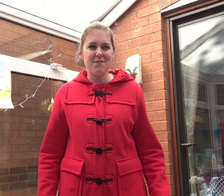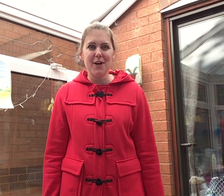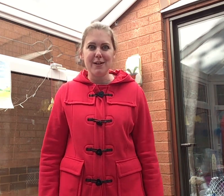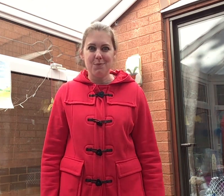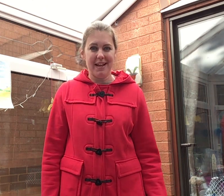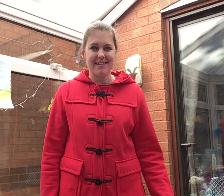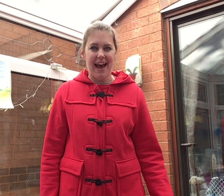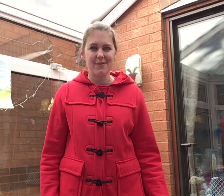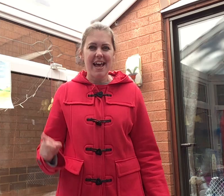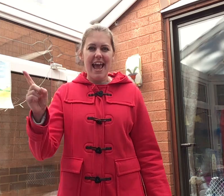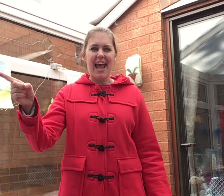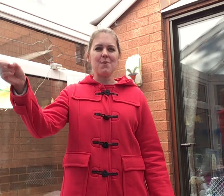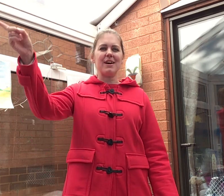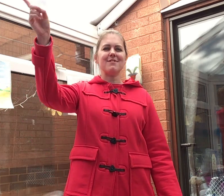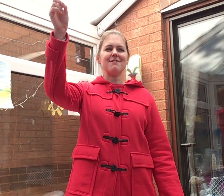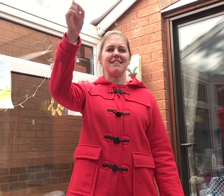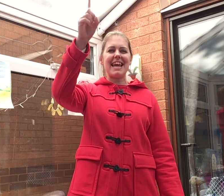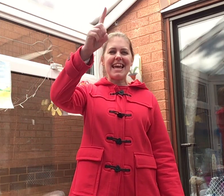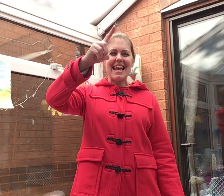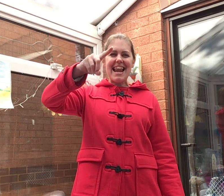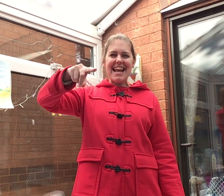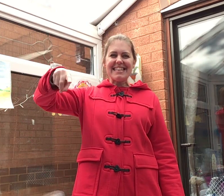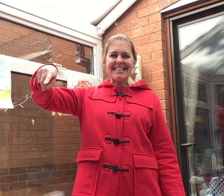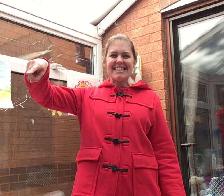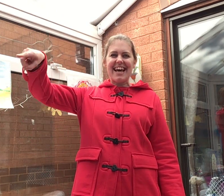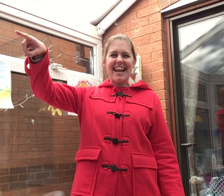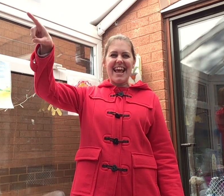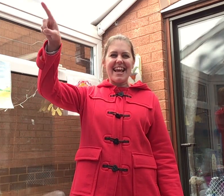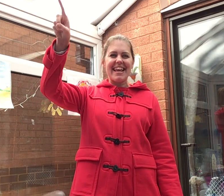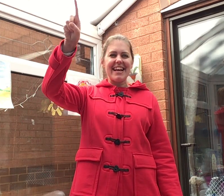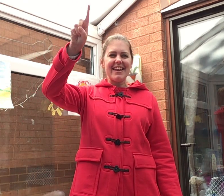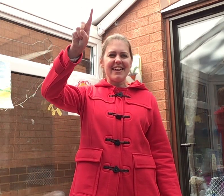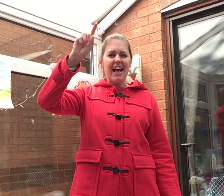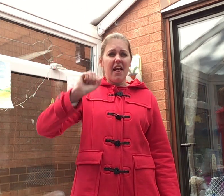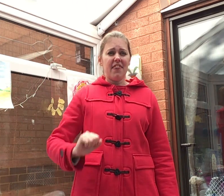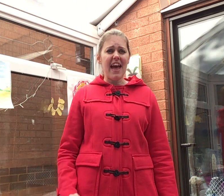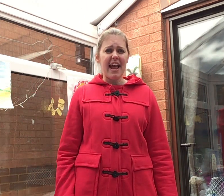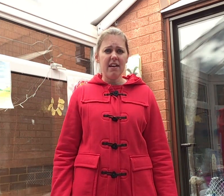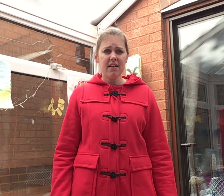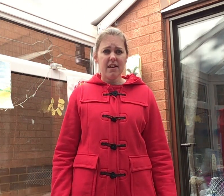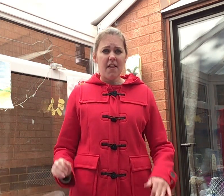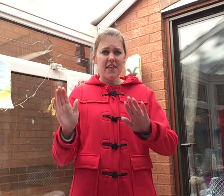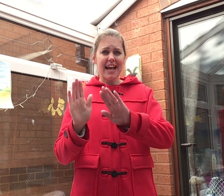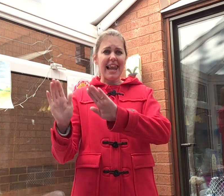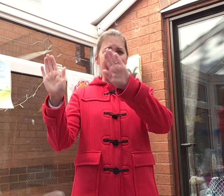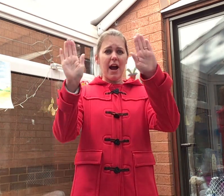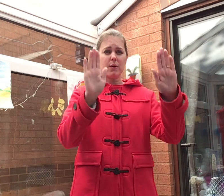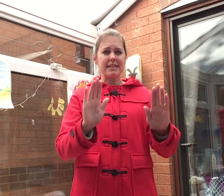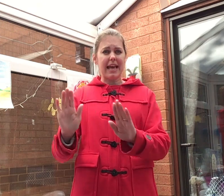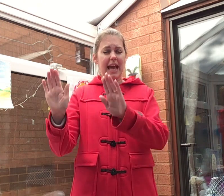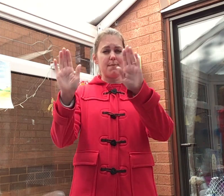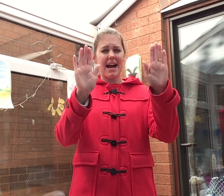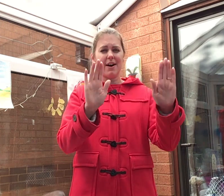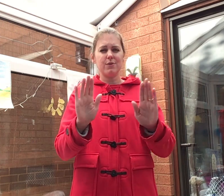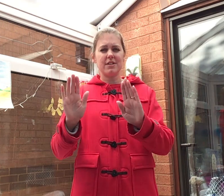first went out it was really sunny. Then the clouds came out.